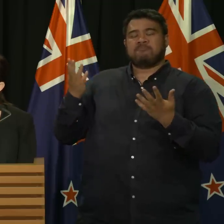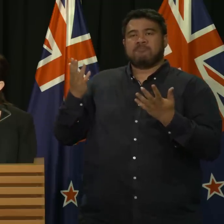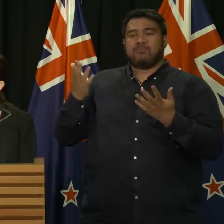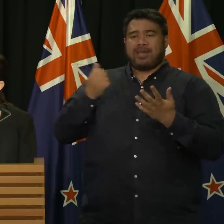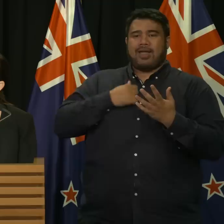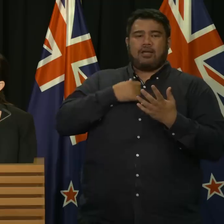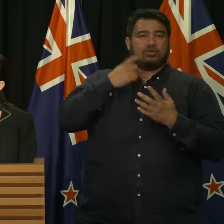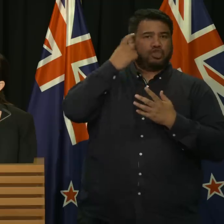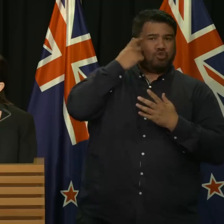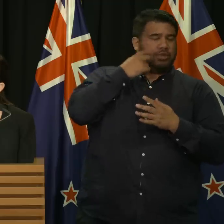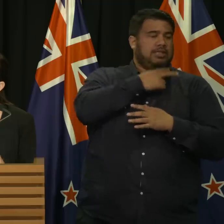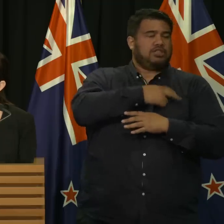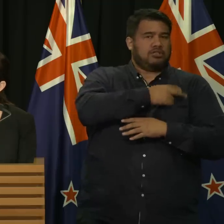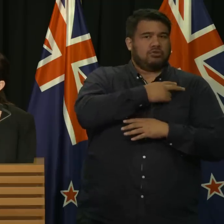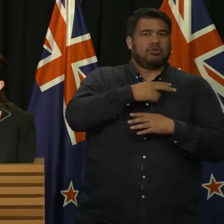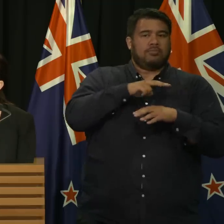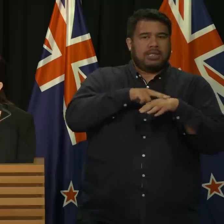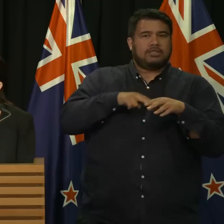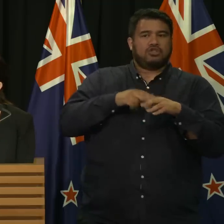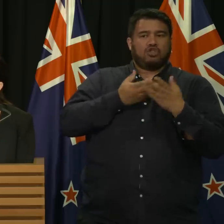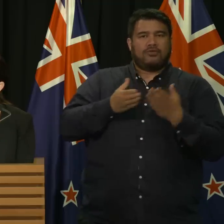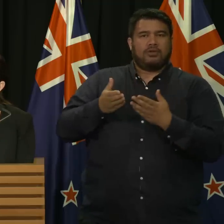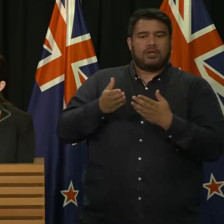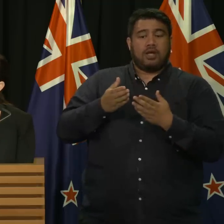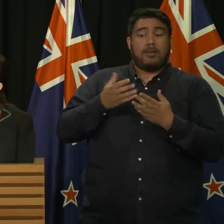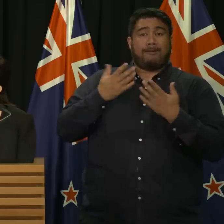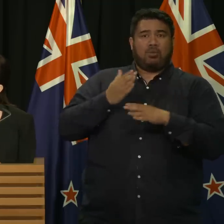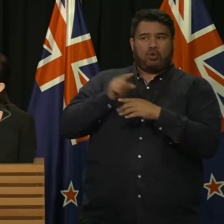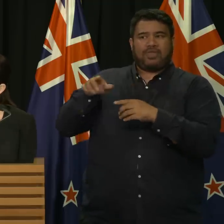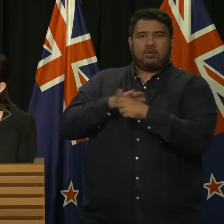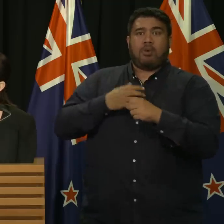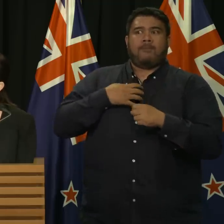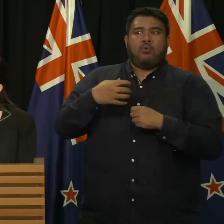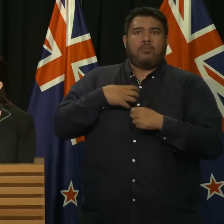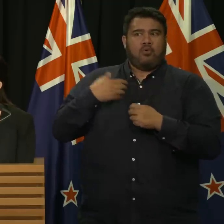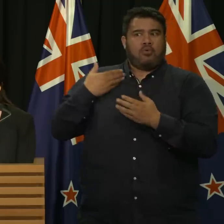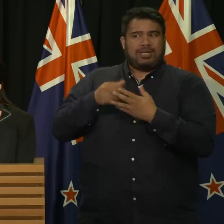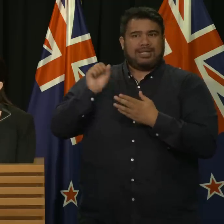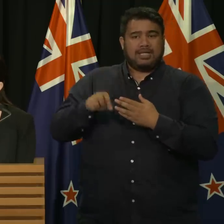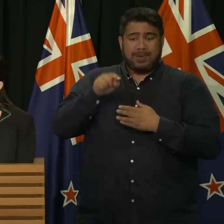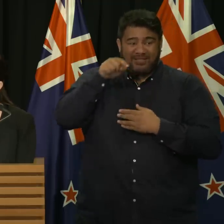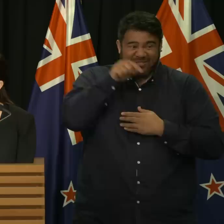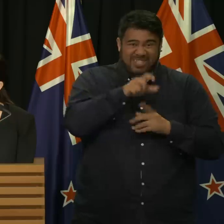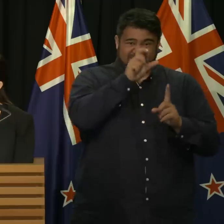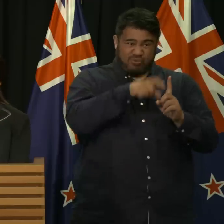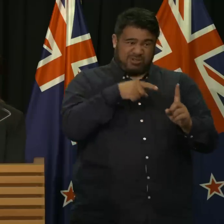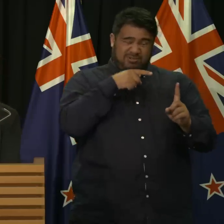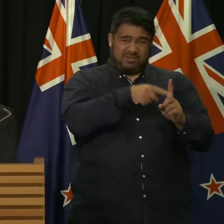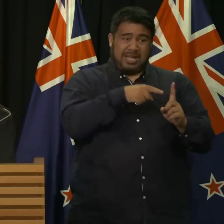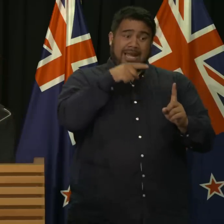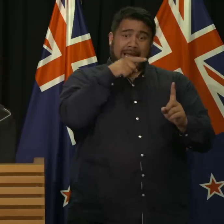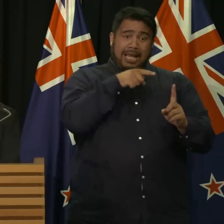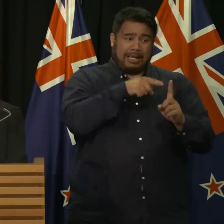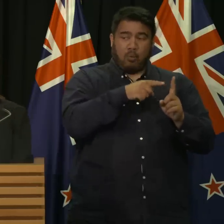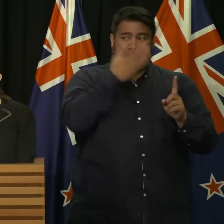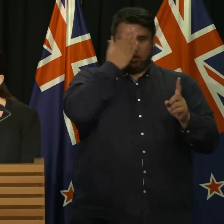had increased their work in that area. But even then, this particular individual, as I say, was not